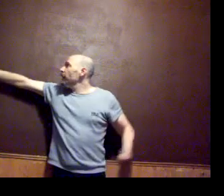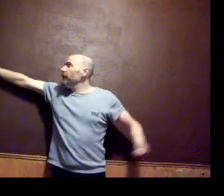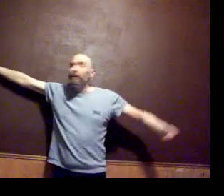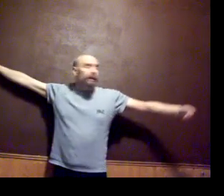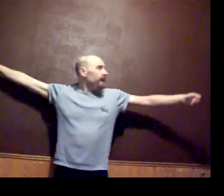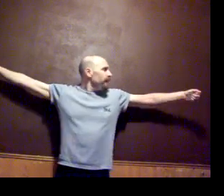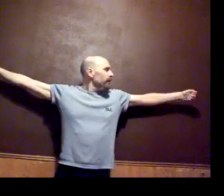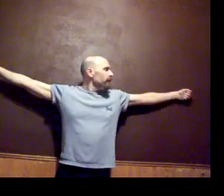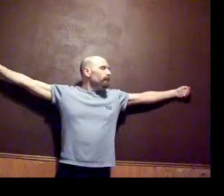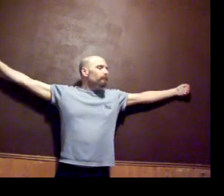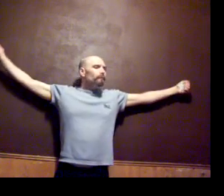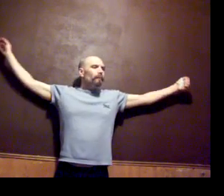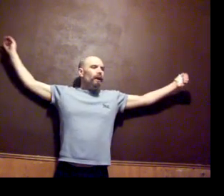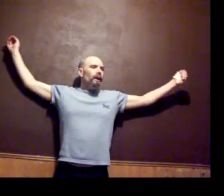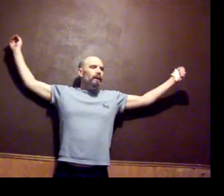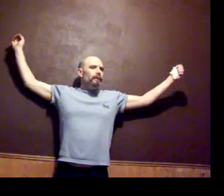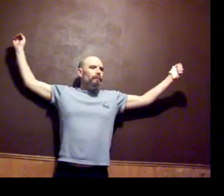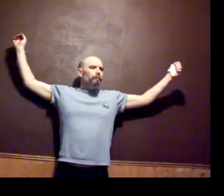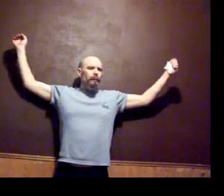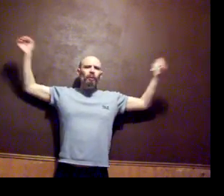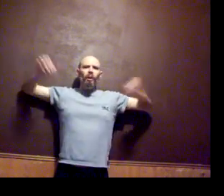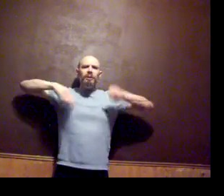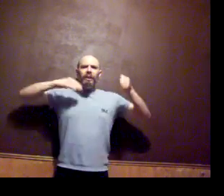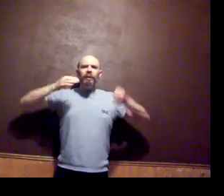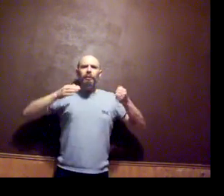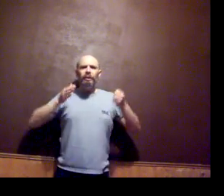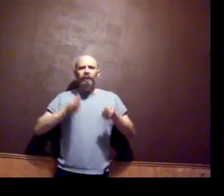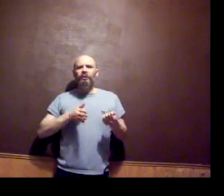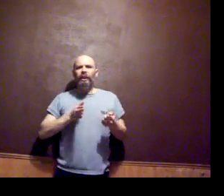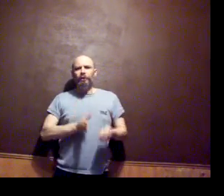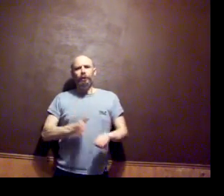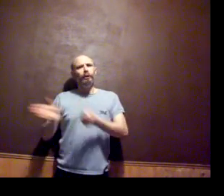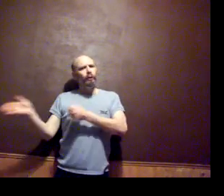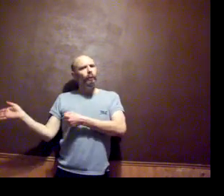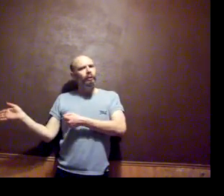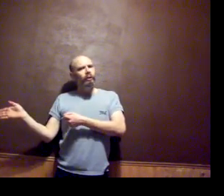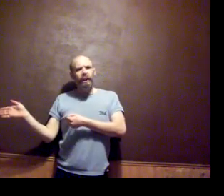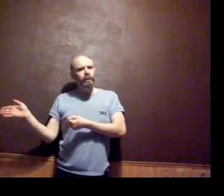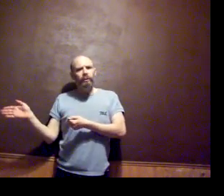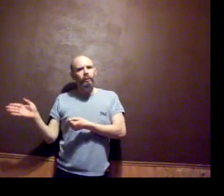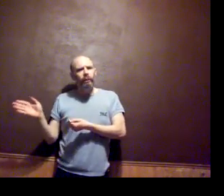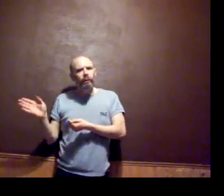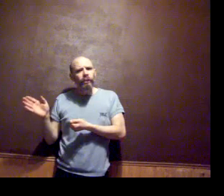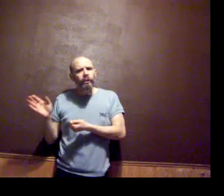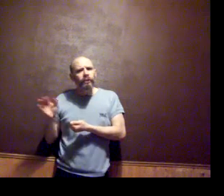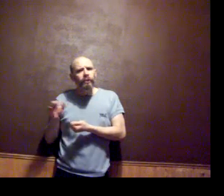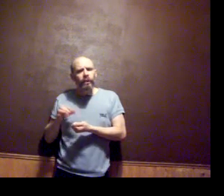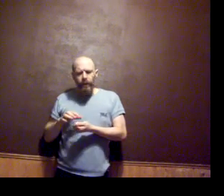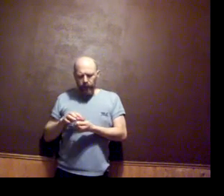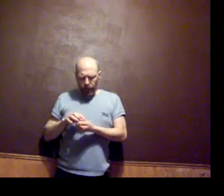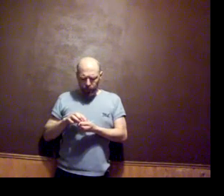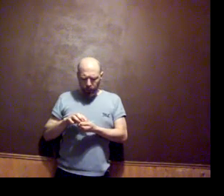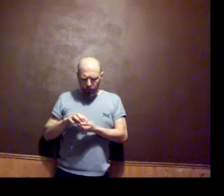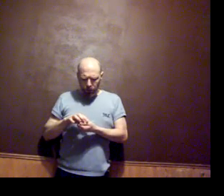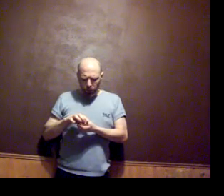Here and here, people are always telling me things like turn north, and I don't know where north is. And so what I'm going